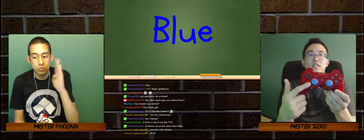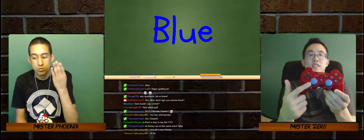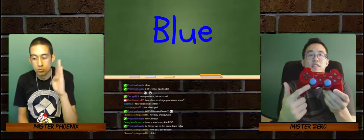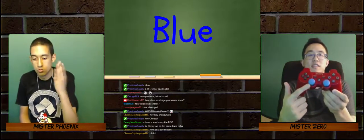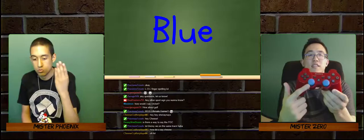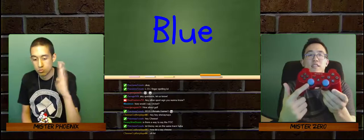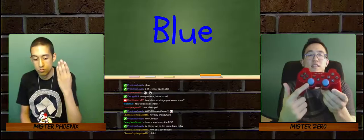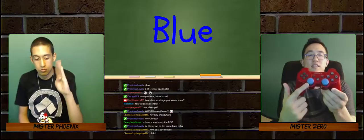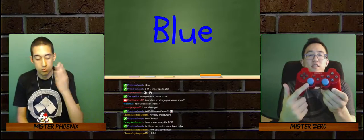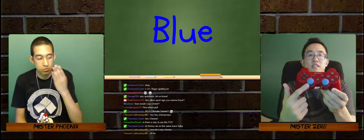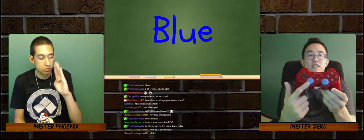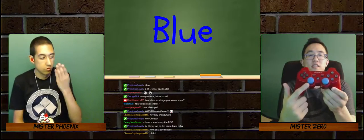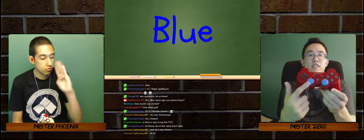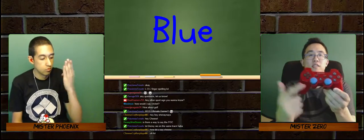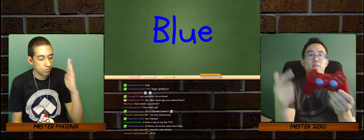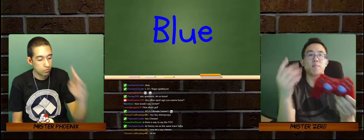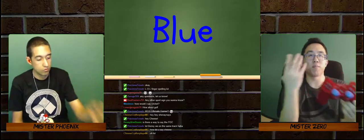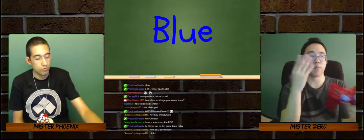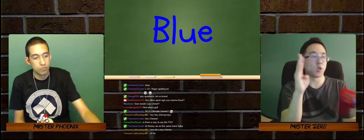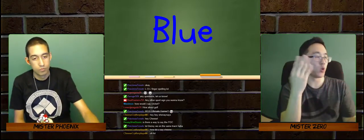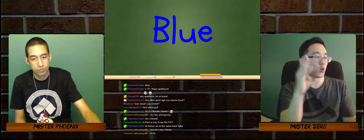blue